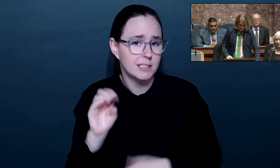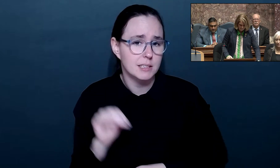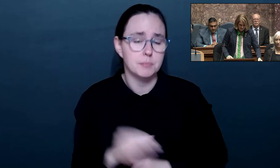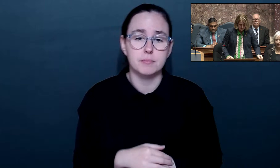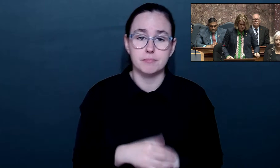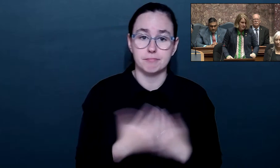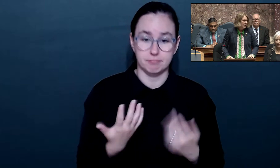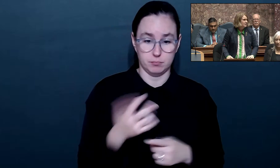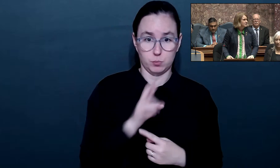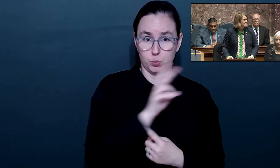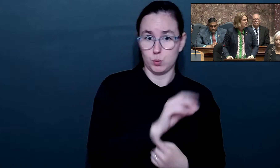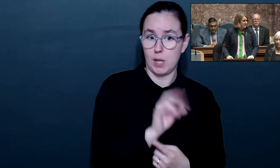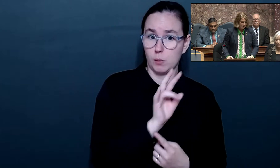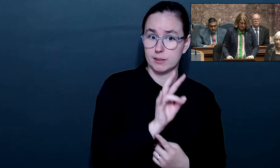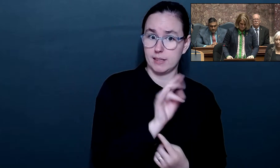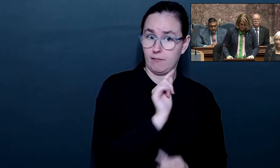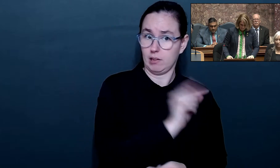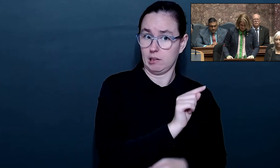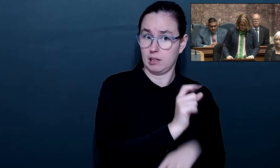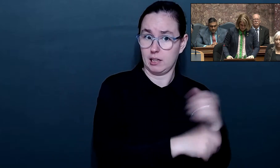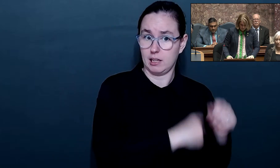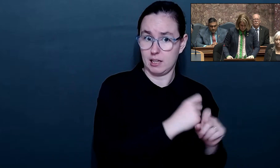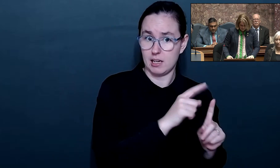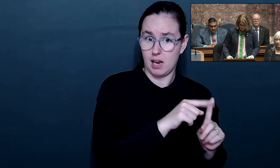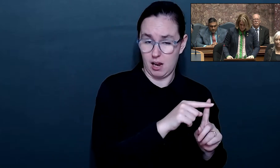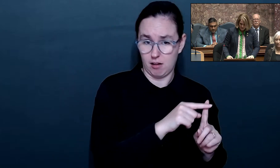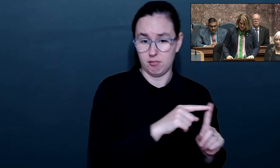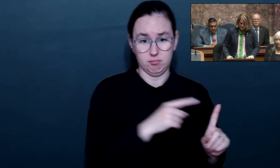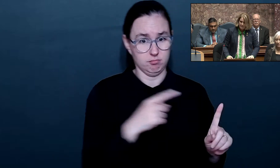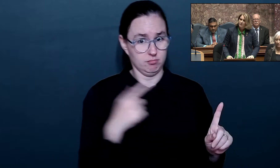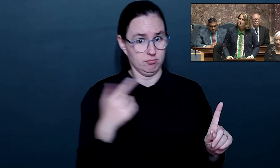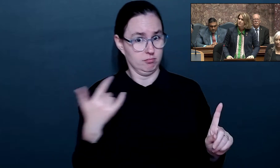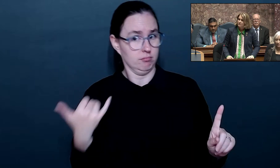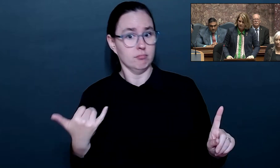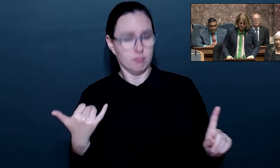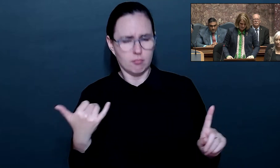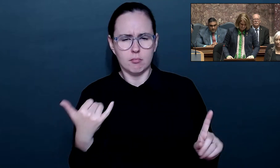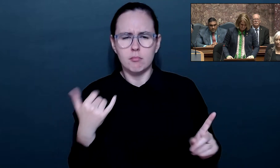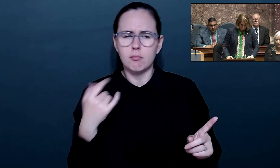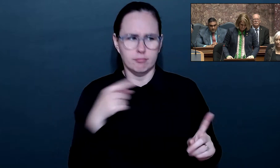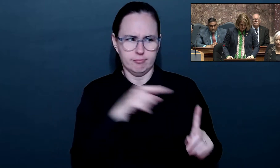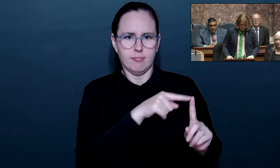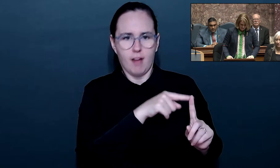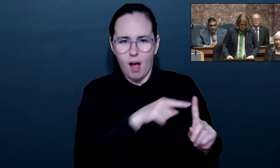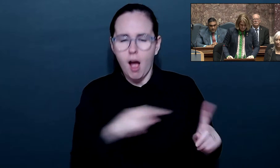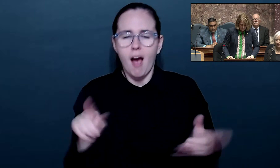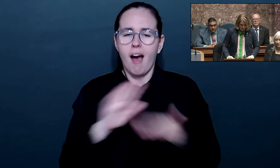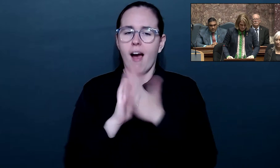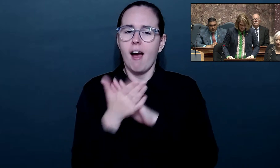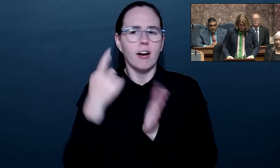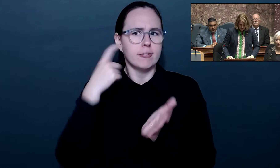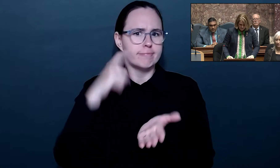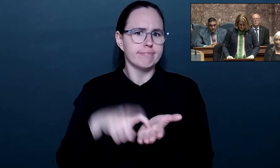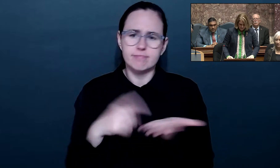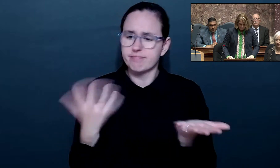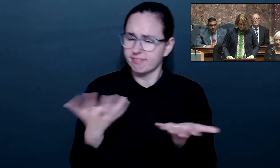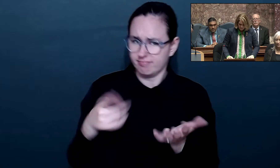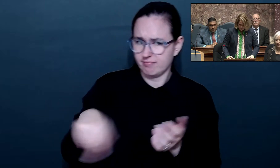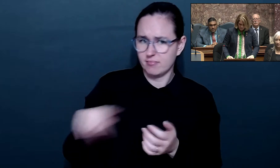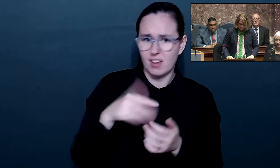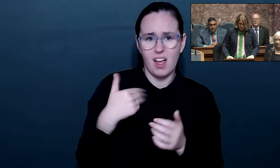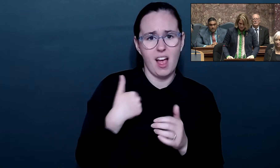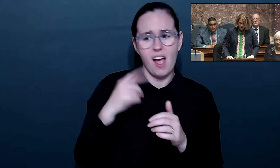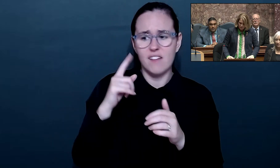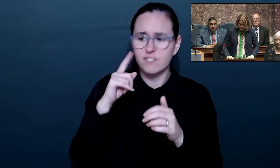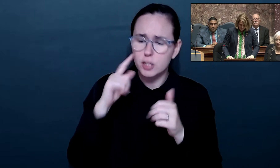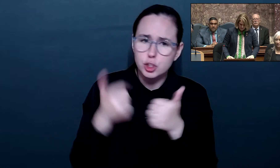autism have and some of the challenges they may face while raising awareness about neurodiversity. People on the autism spectrum differ